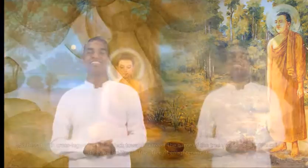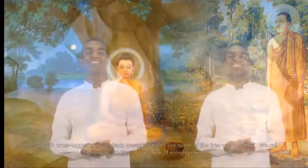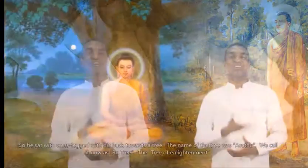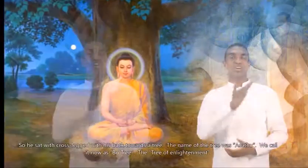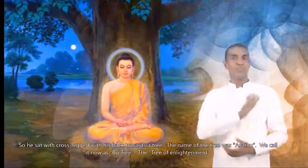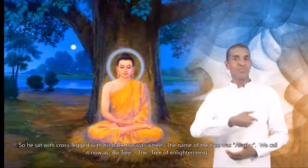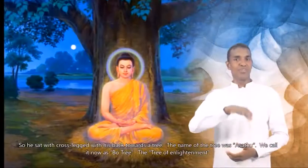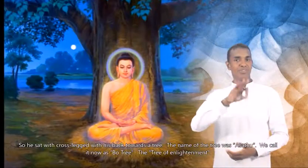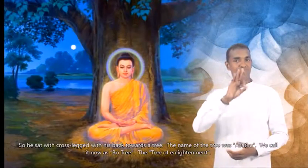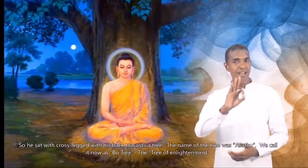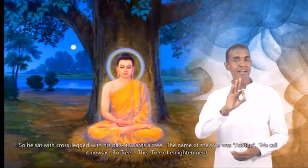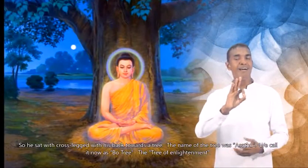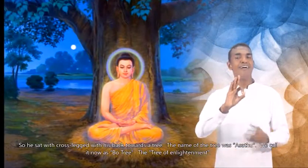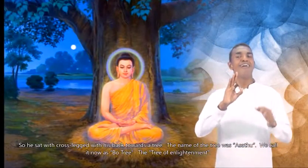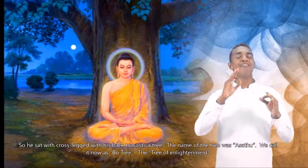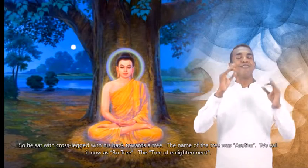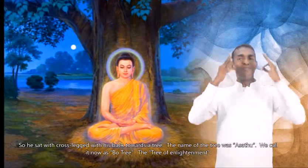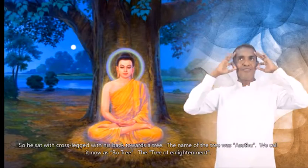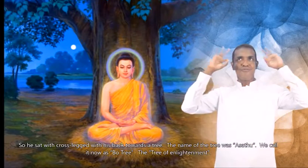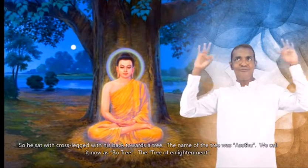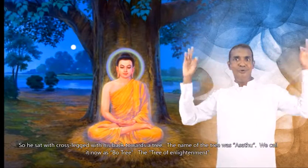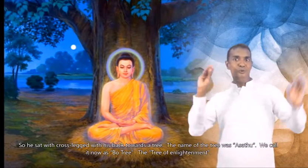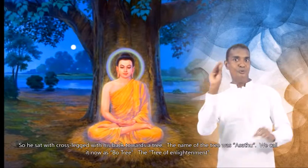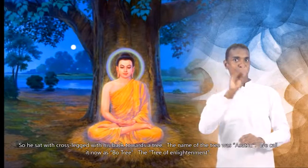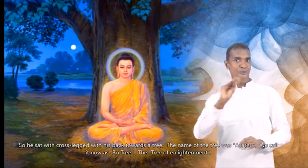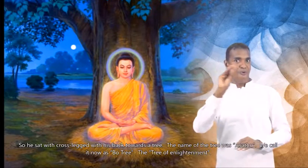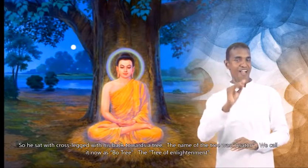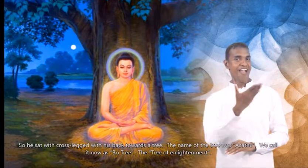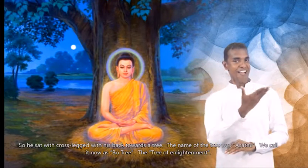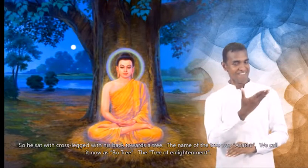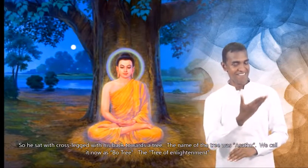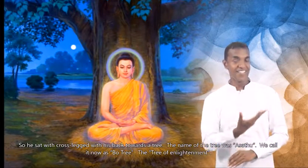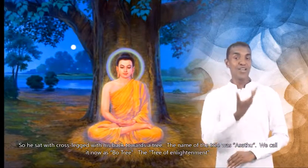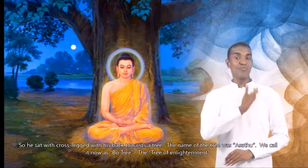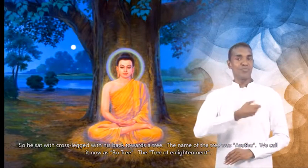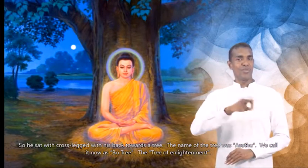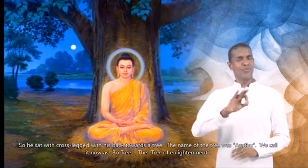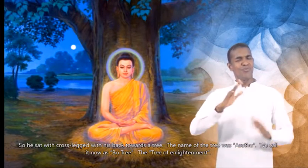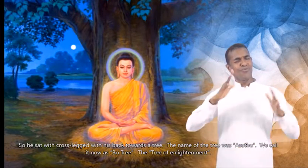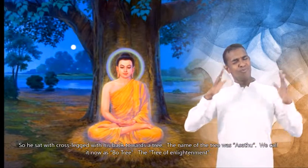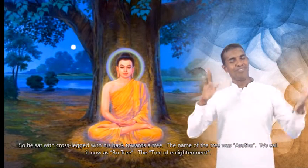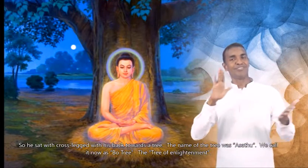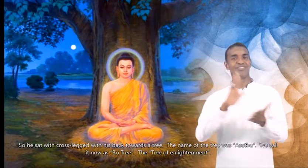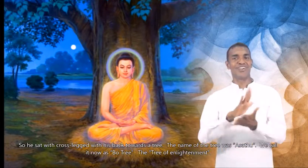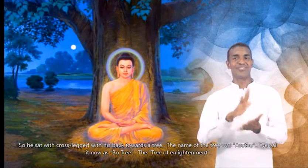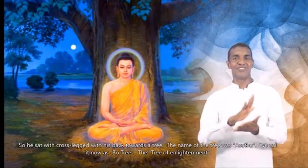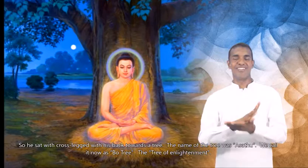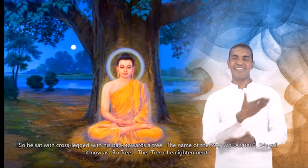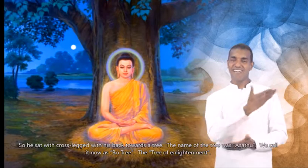So he sat with crossed legs, with his back towards a tree. The name of the tree was Asathu. We